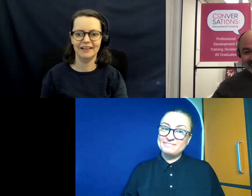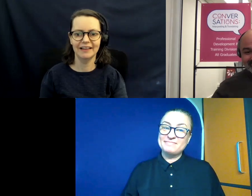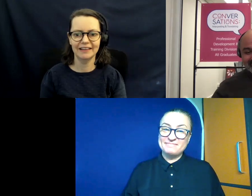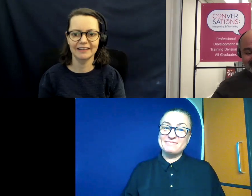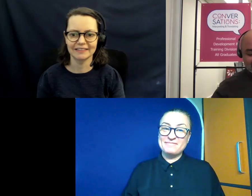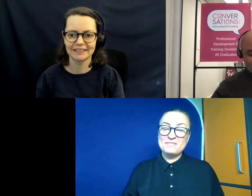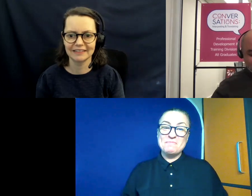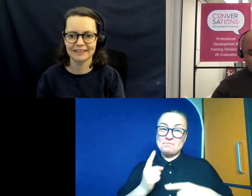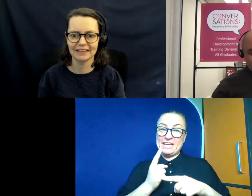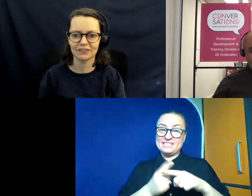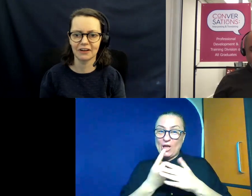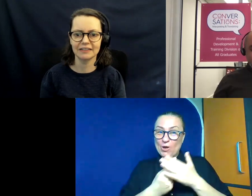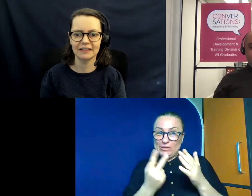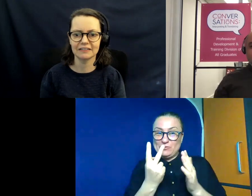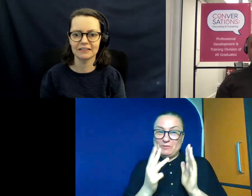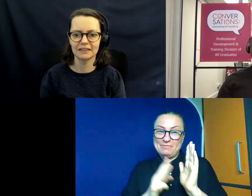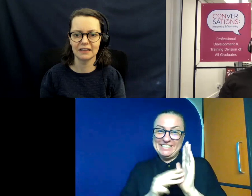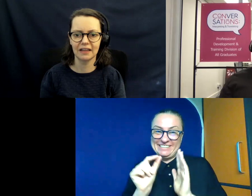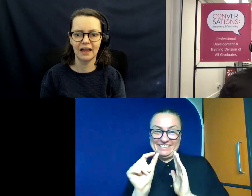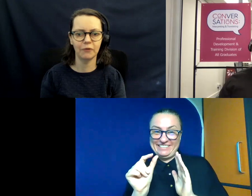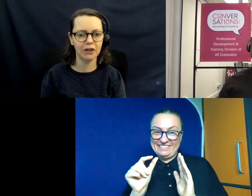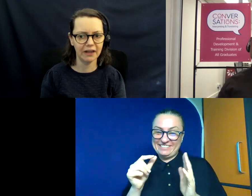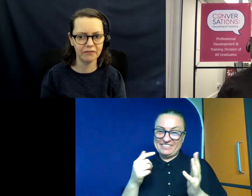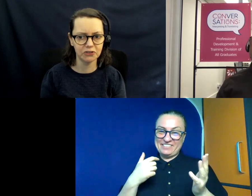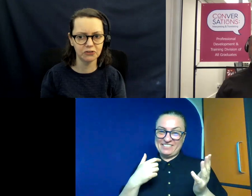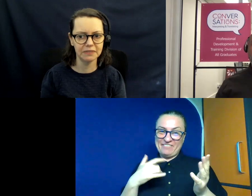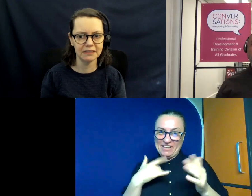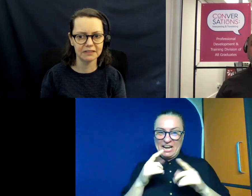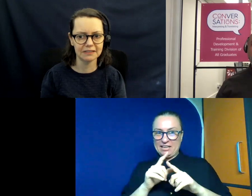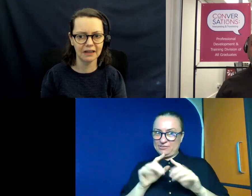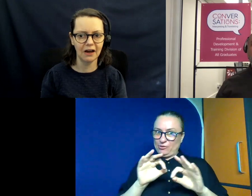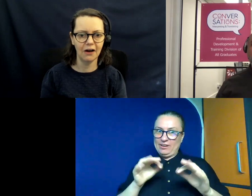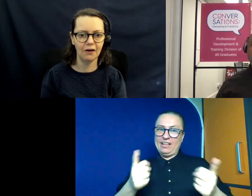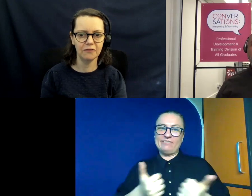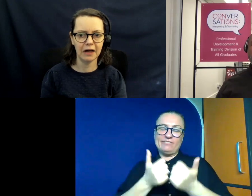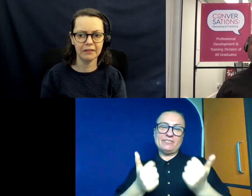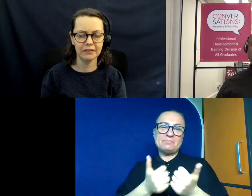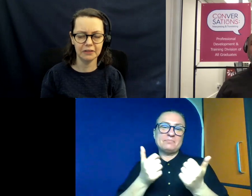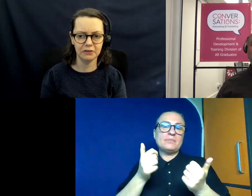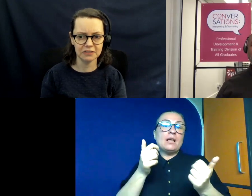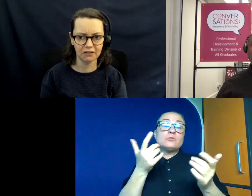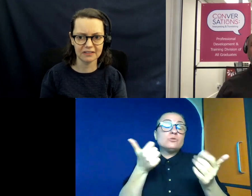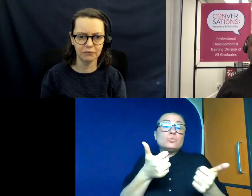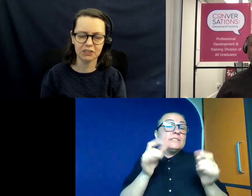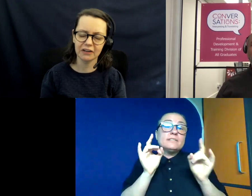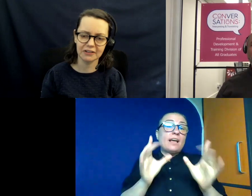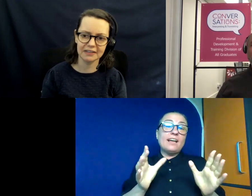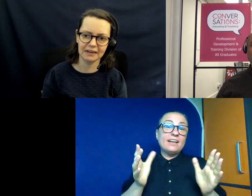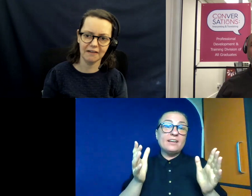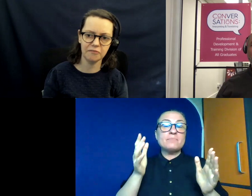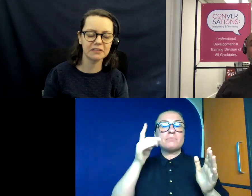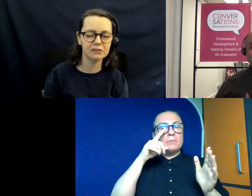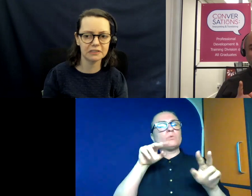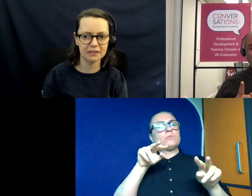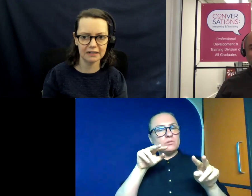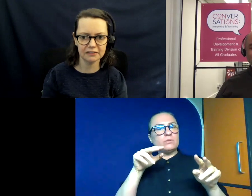Yes, that's right, yes. And we only have 2 minutes of the news in Auslan, which I don't think is enough,